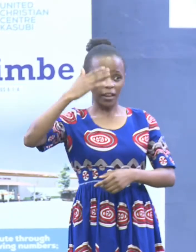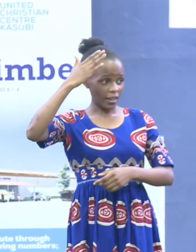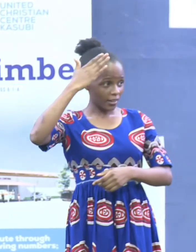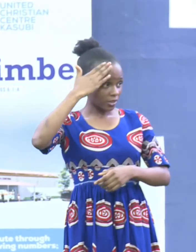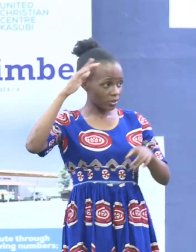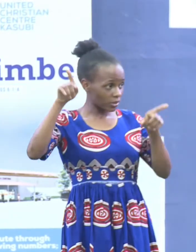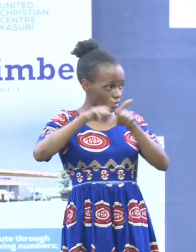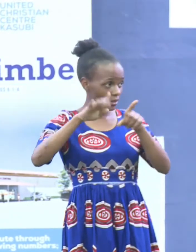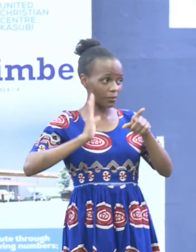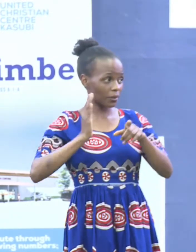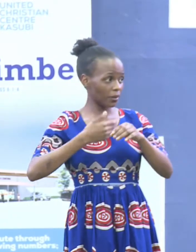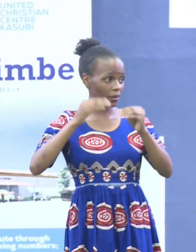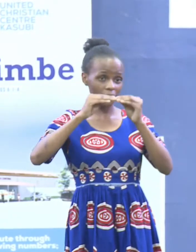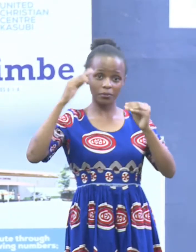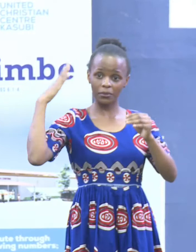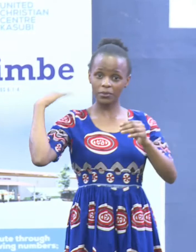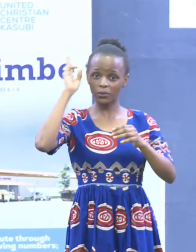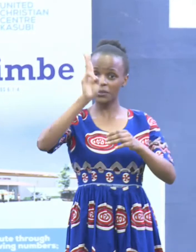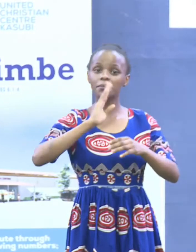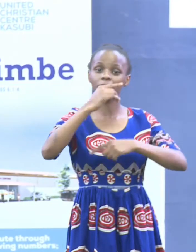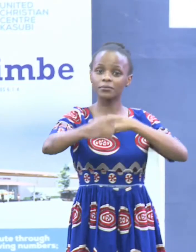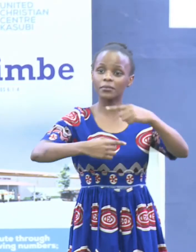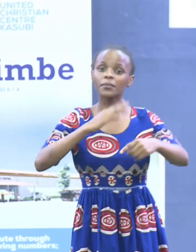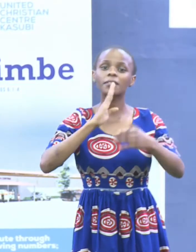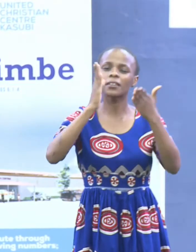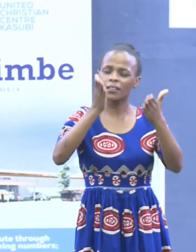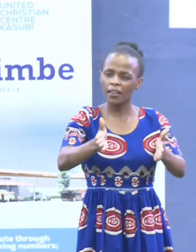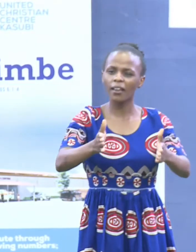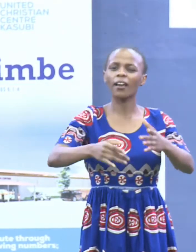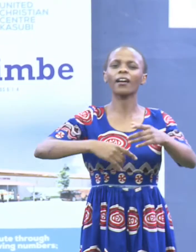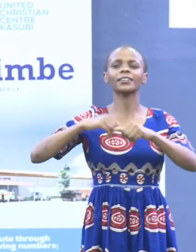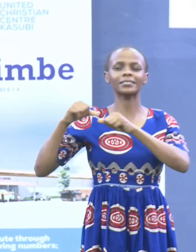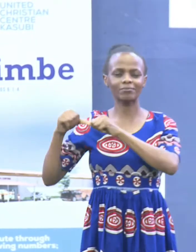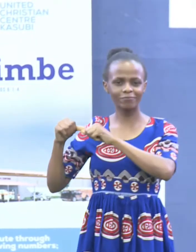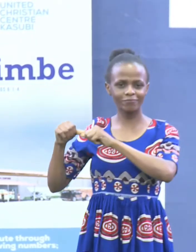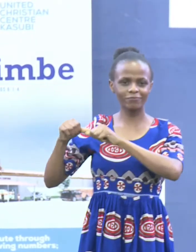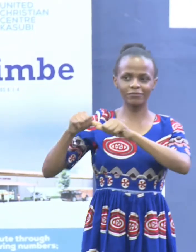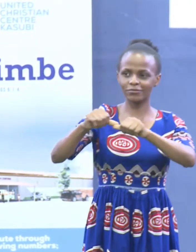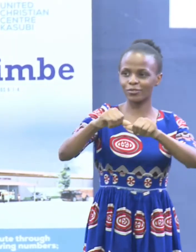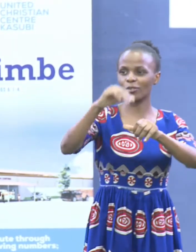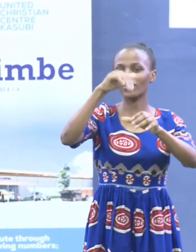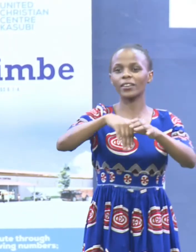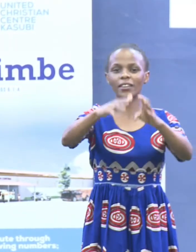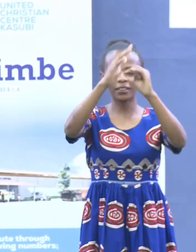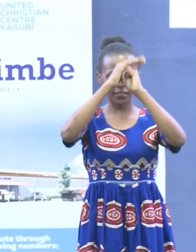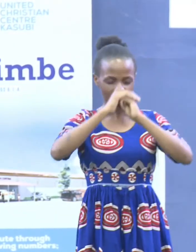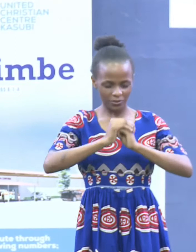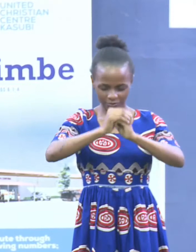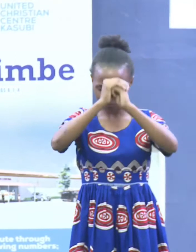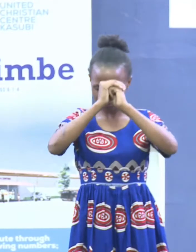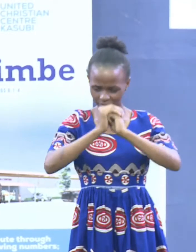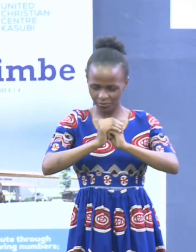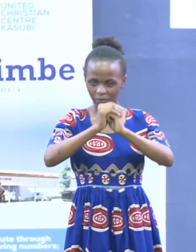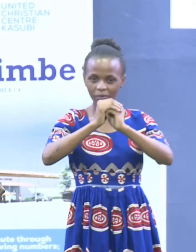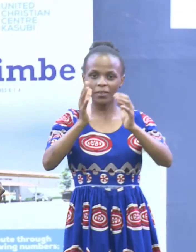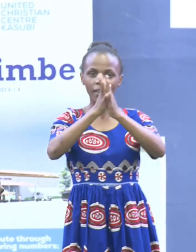Basacha ajja kuba akyaliwo. I know even our brother will still be around. Atutwale tweyongereyo mu kusinza. To take us deeper in